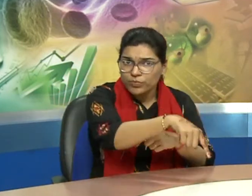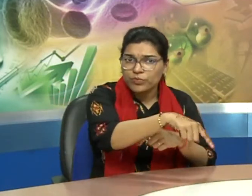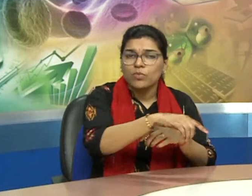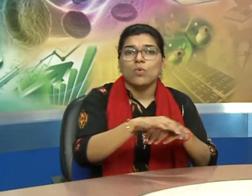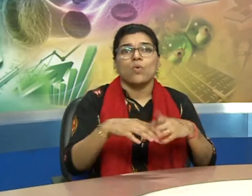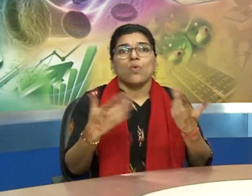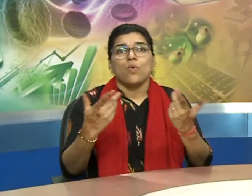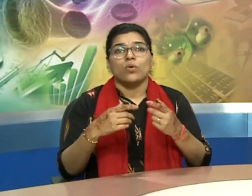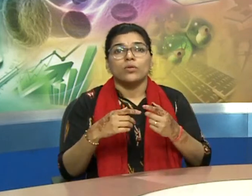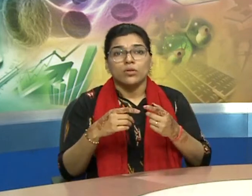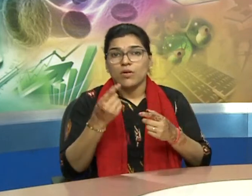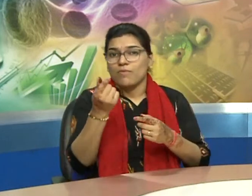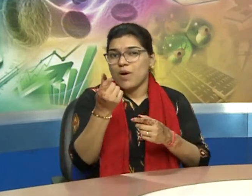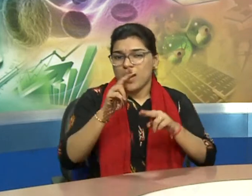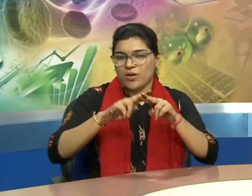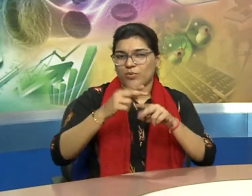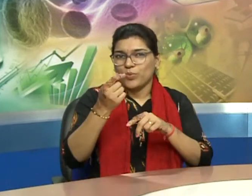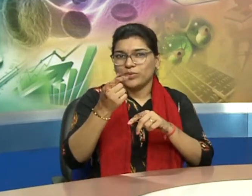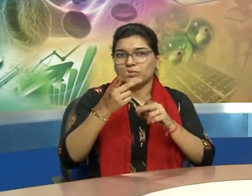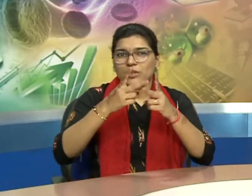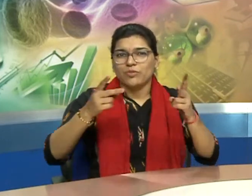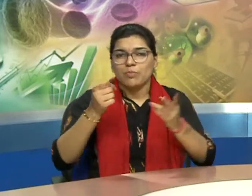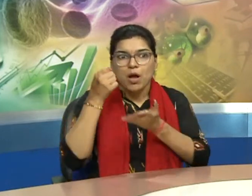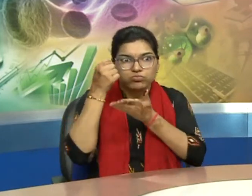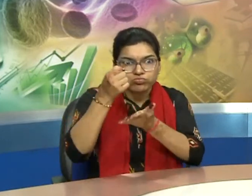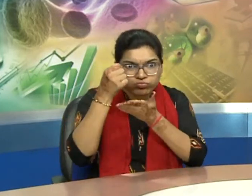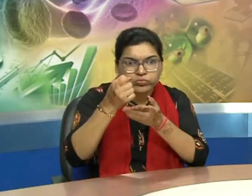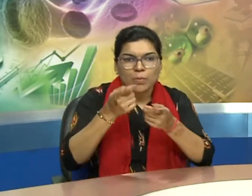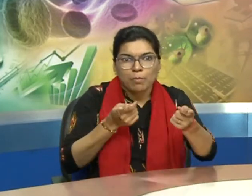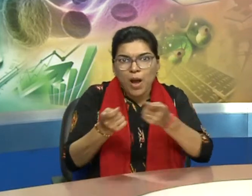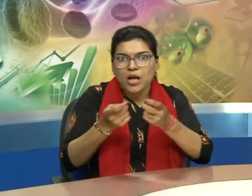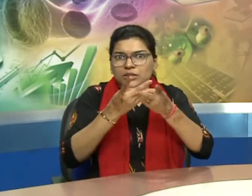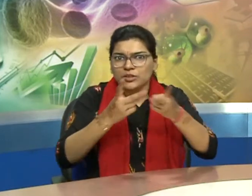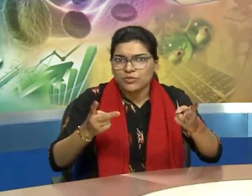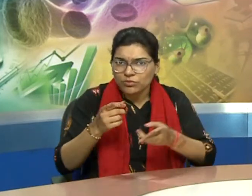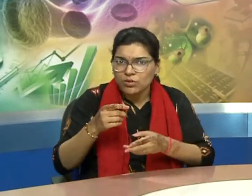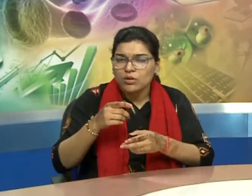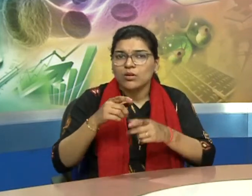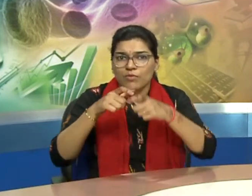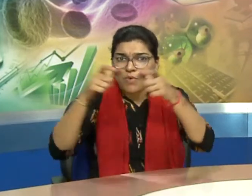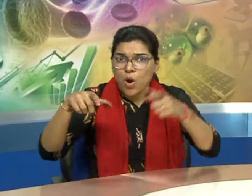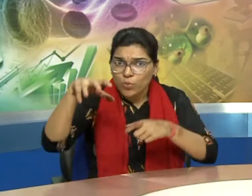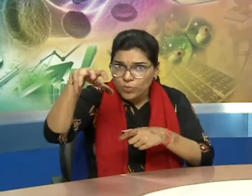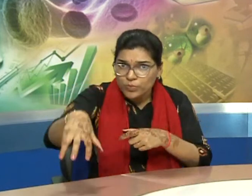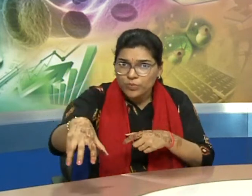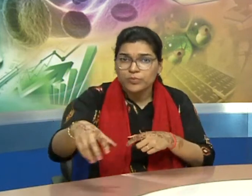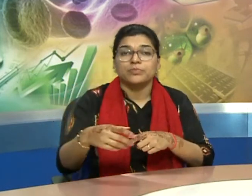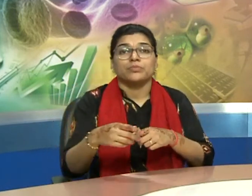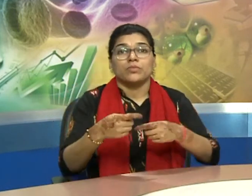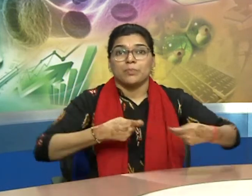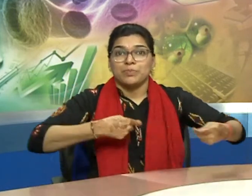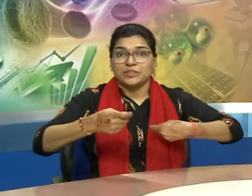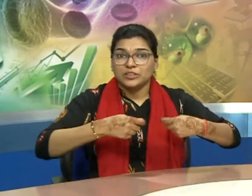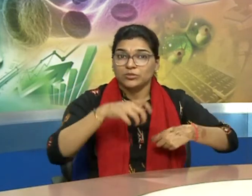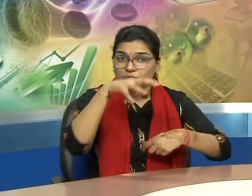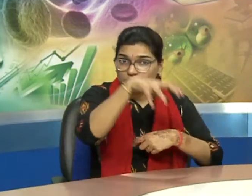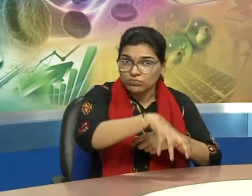departments or some other civic organizations, at the commercial establishments, business and industrial